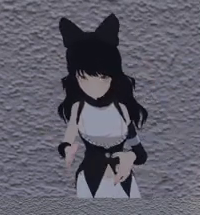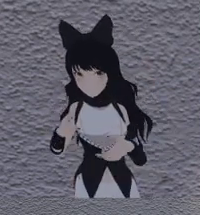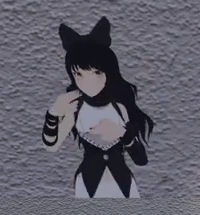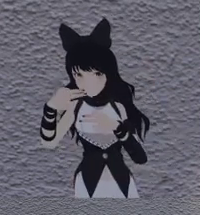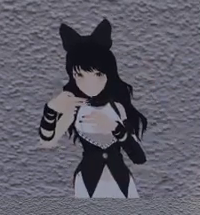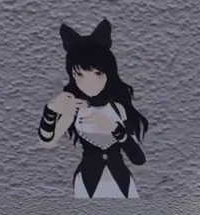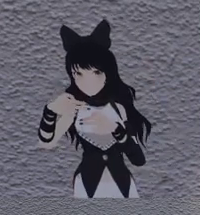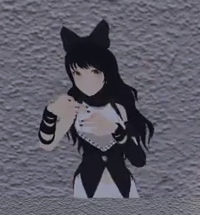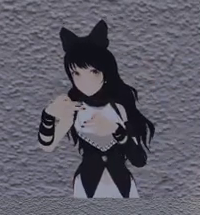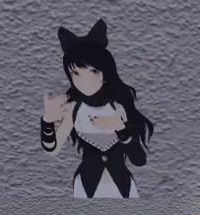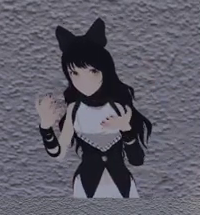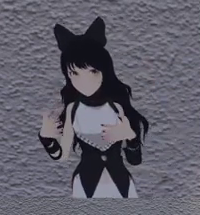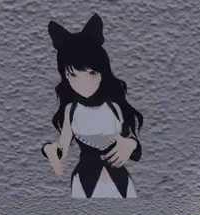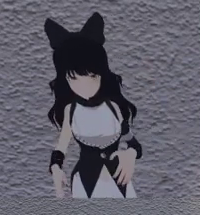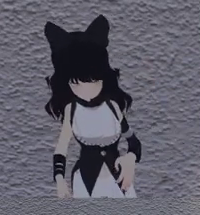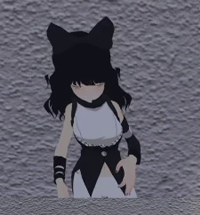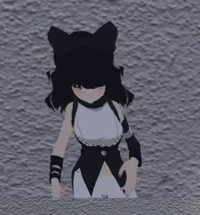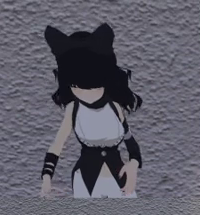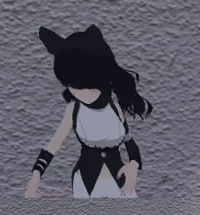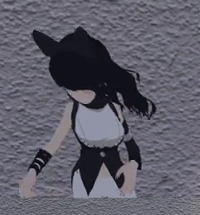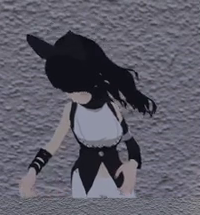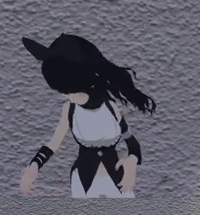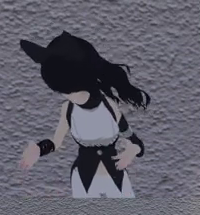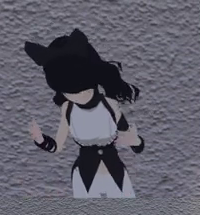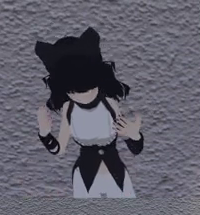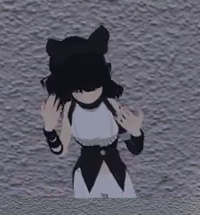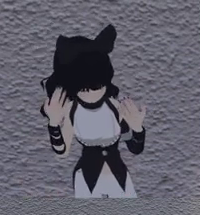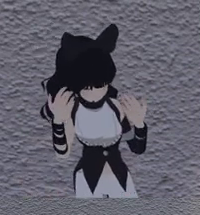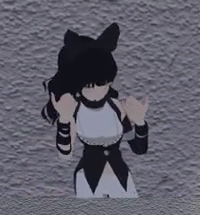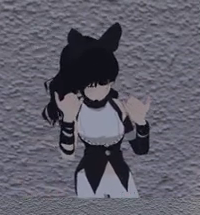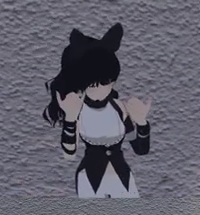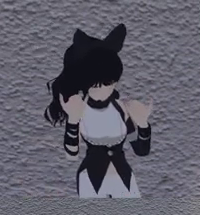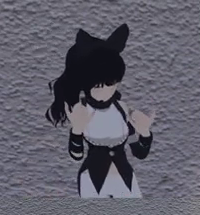You can say that. Name.